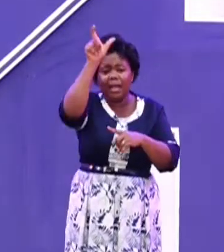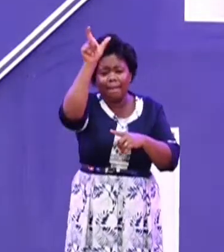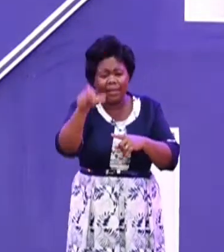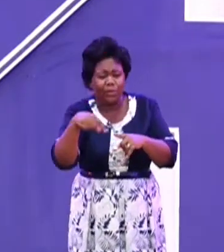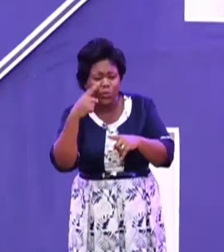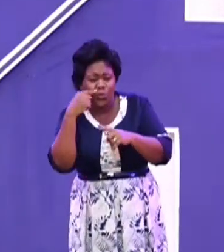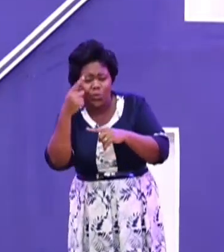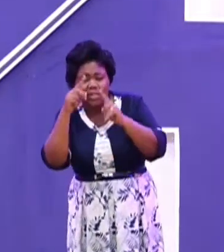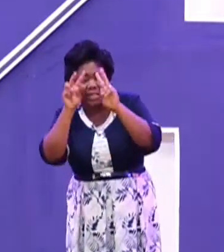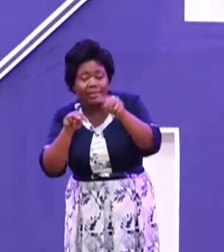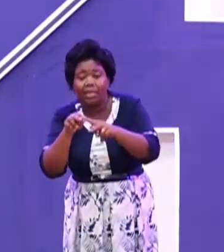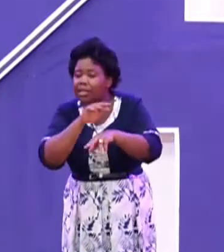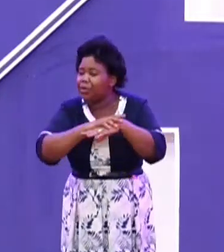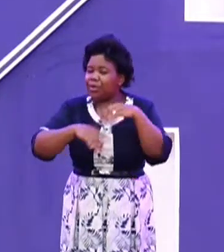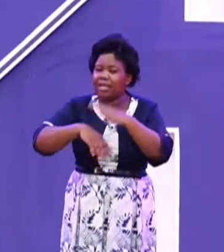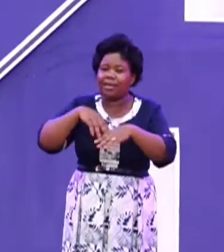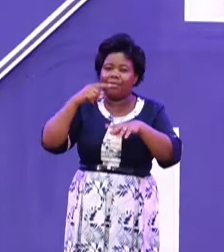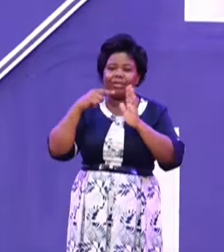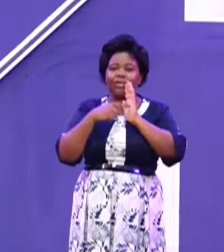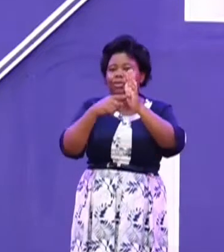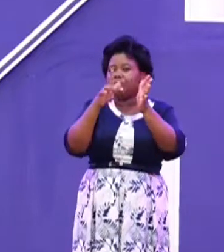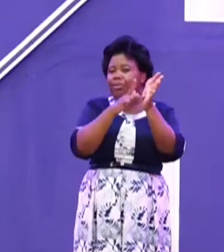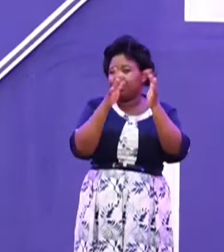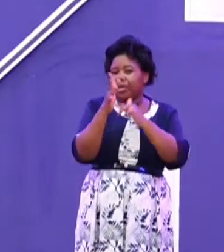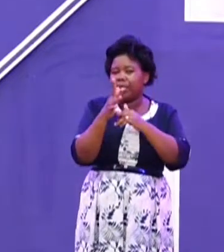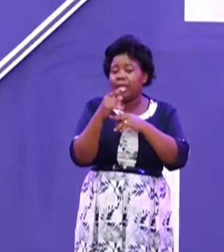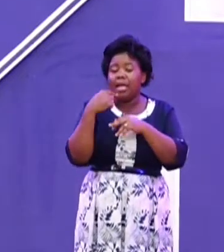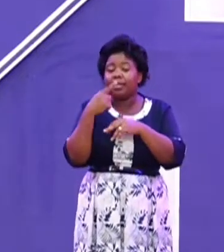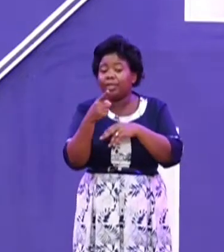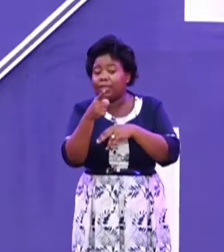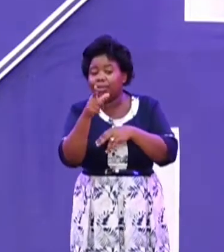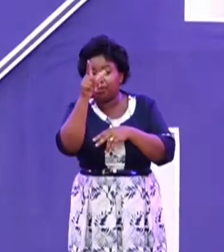brothers, you did not do it to me. And he will say to them